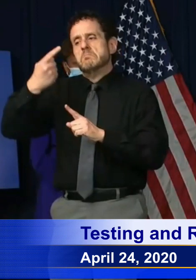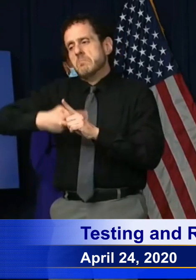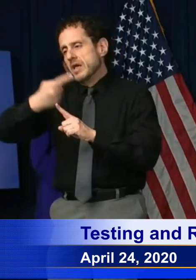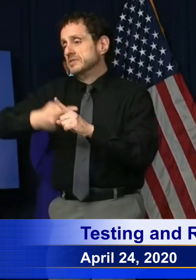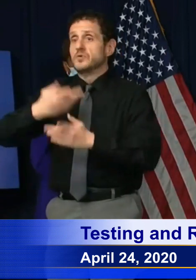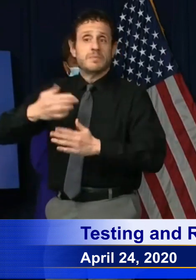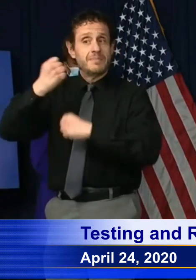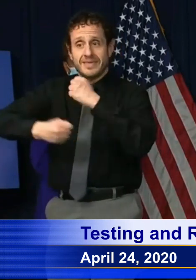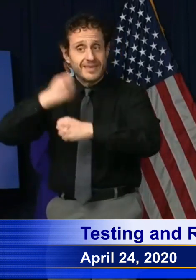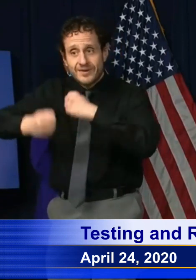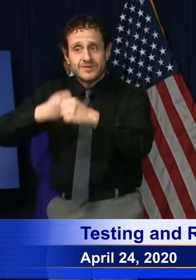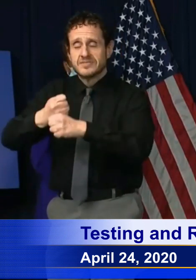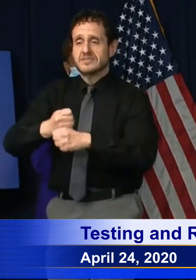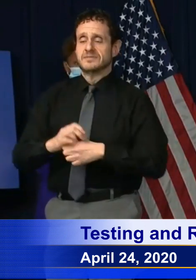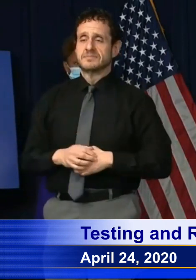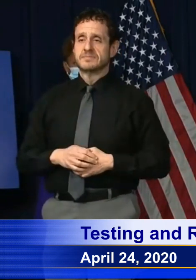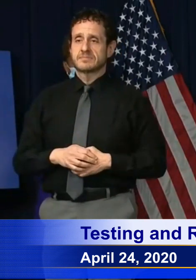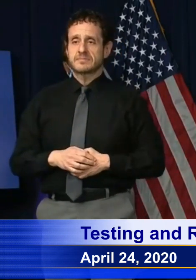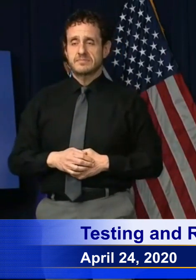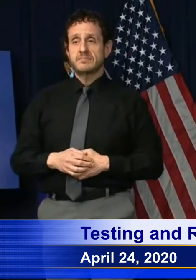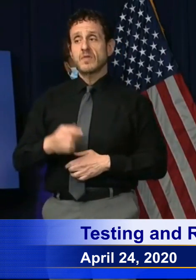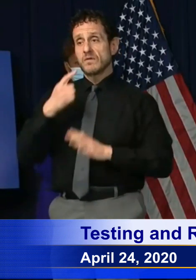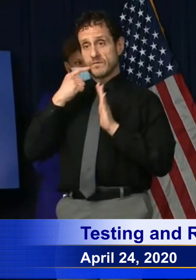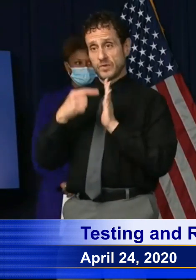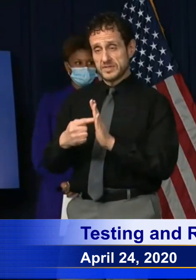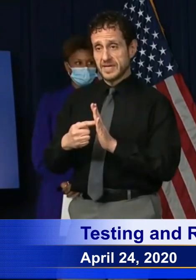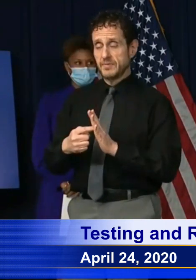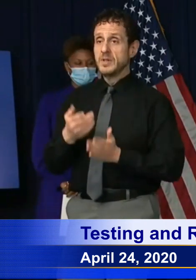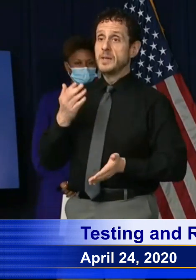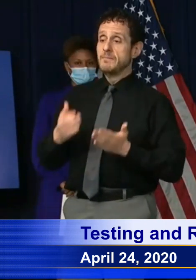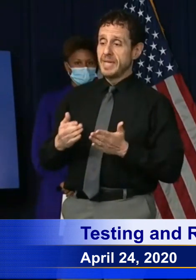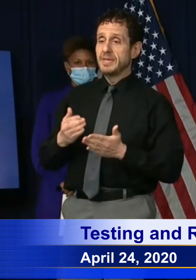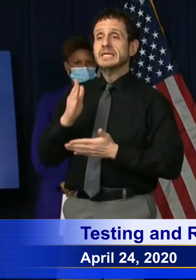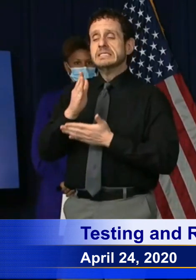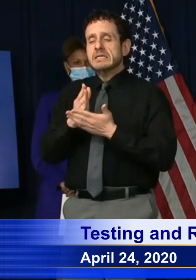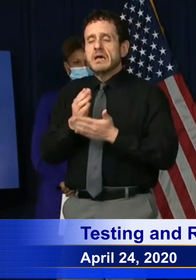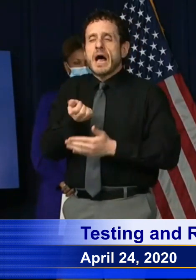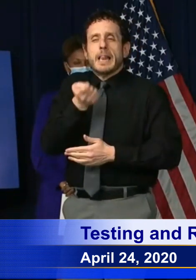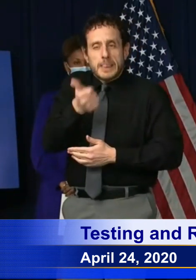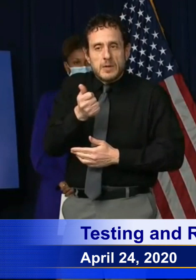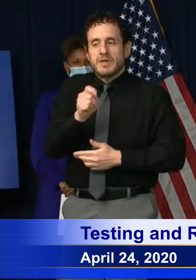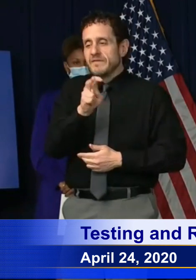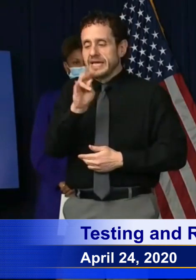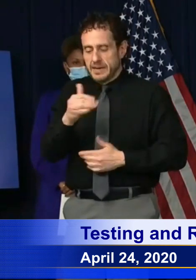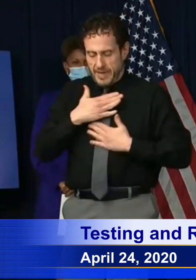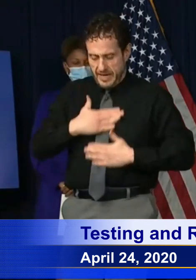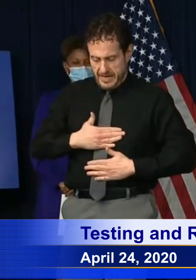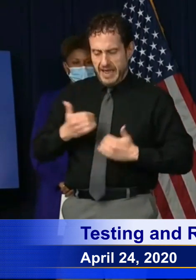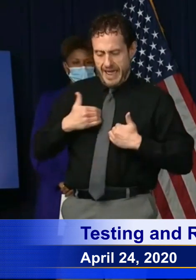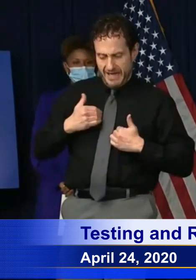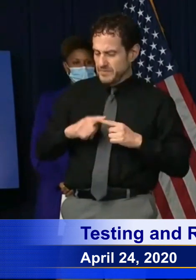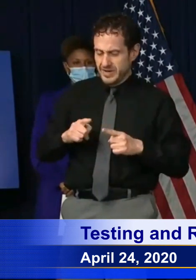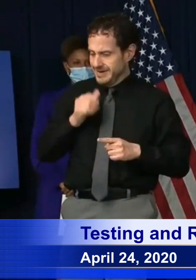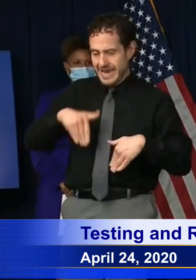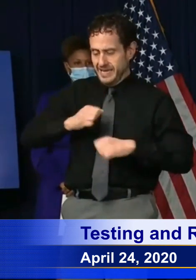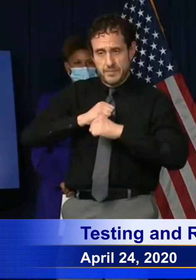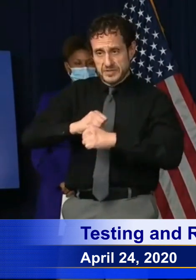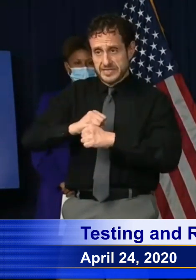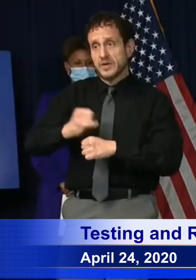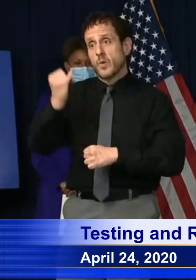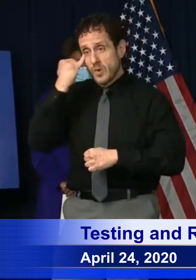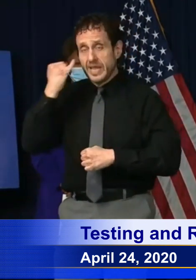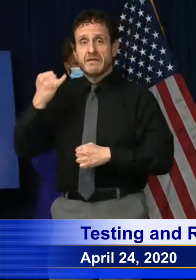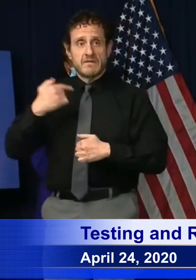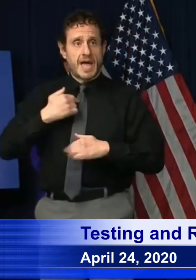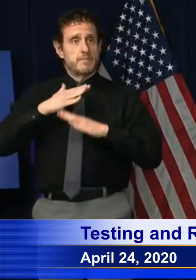certain exposure level at which antibodies don't protect you? Or if you can become immune, how long